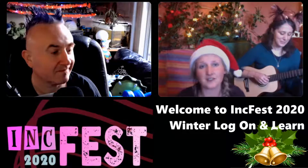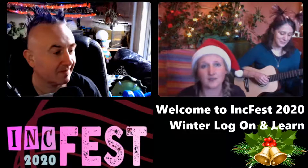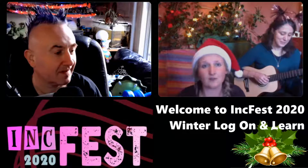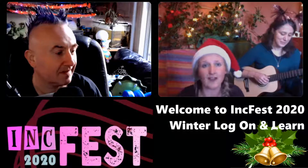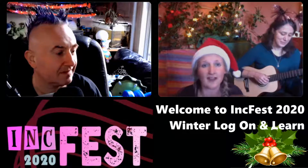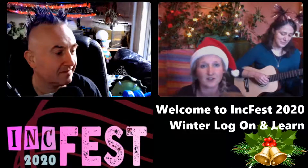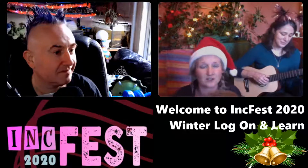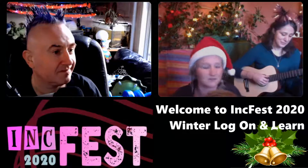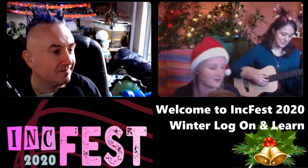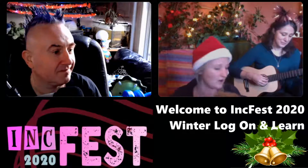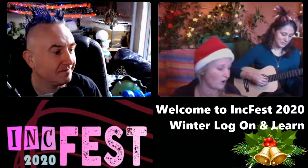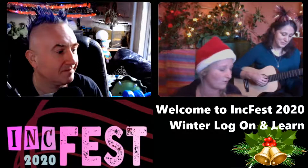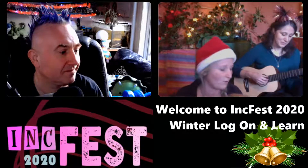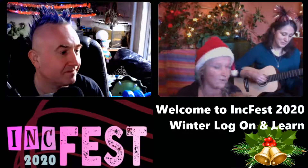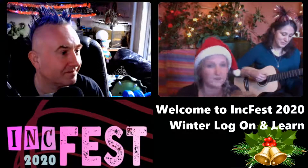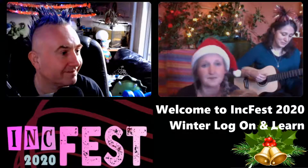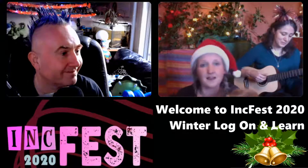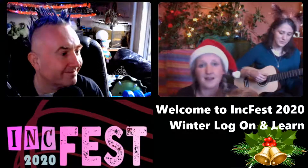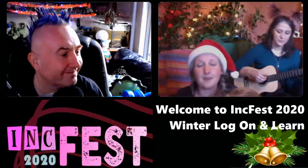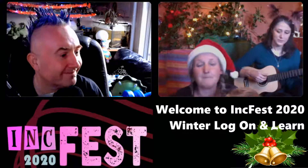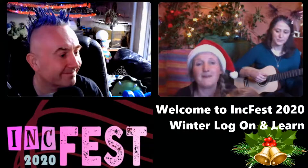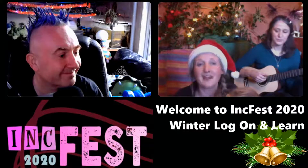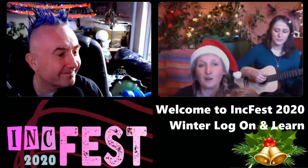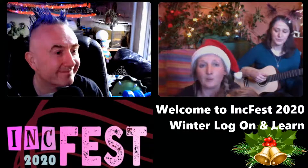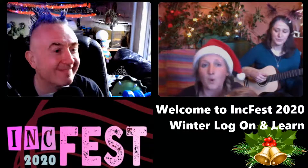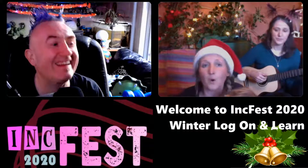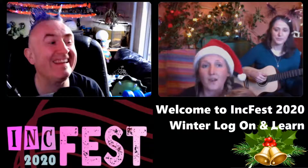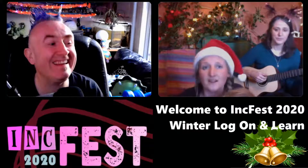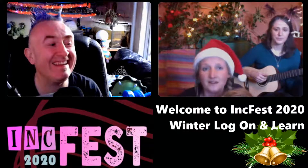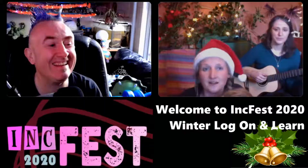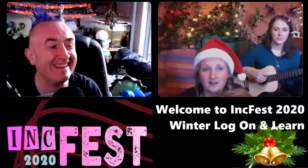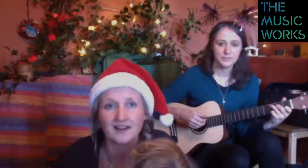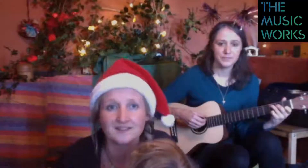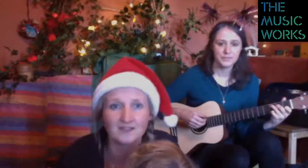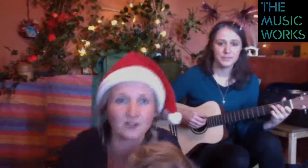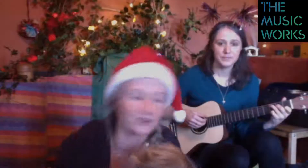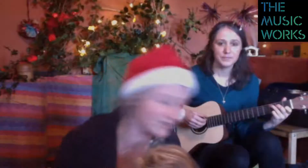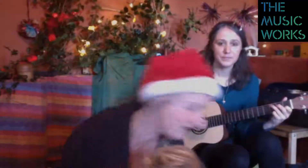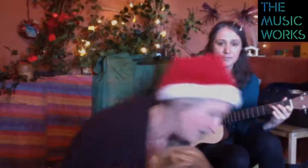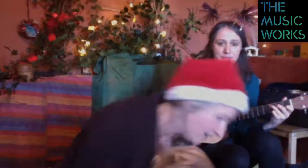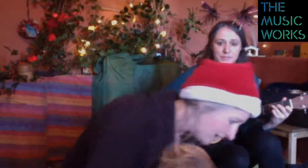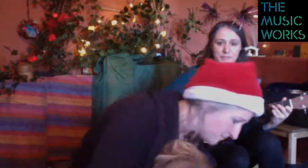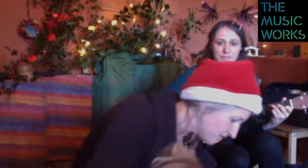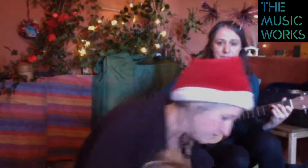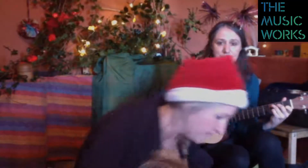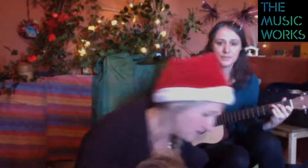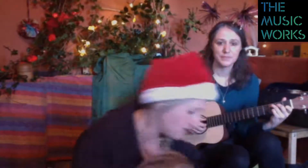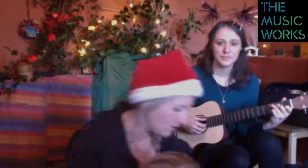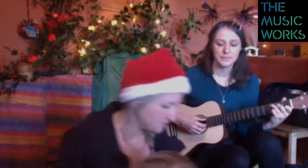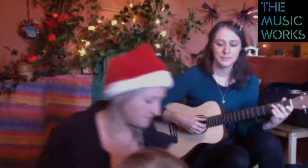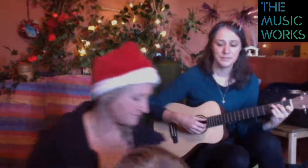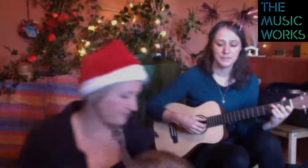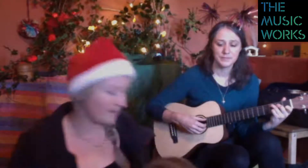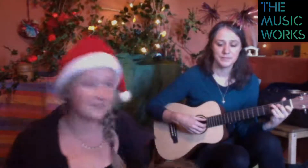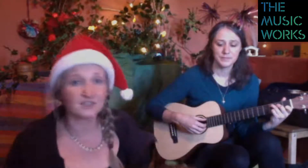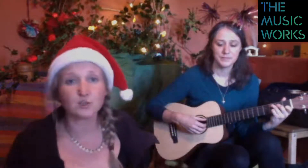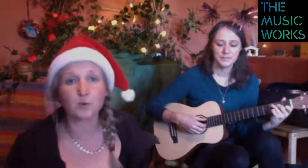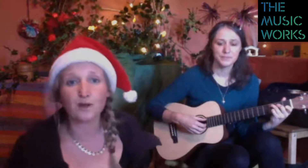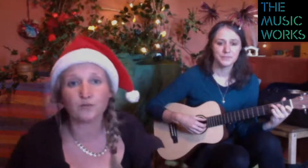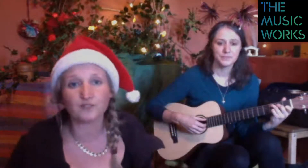lot of action off all of us. Billy may help or hinder. Let's have a look. So this song is the 12 Days